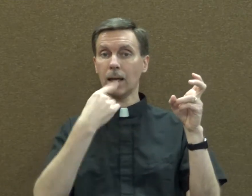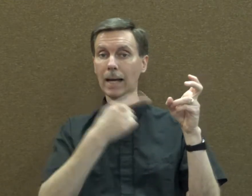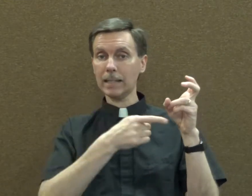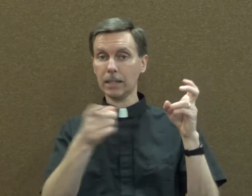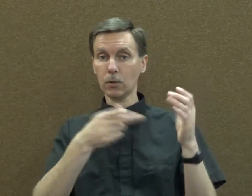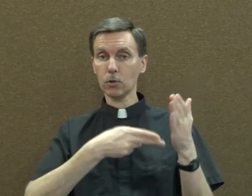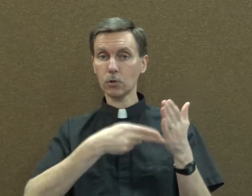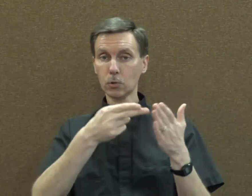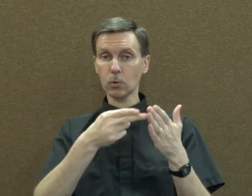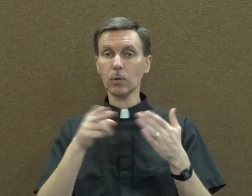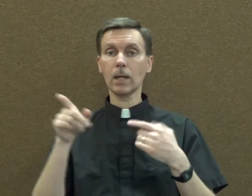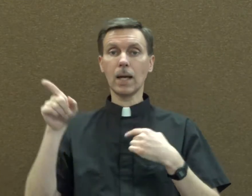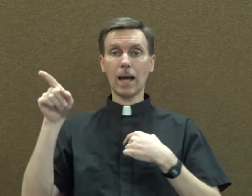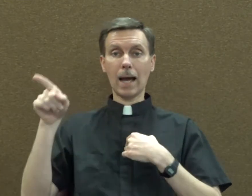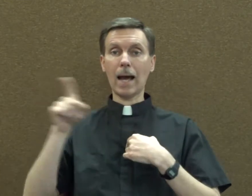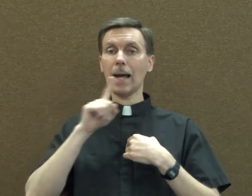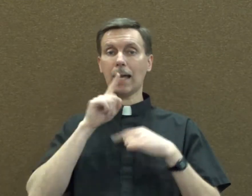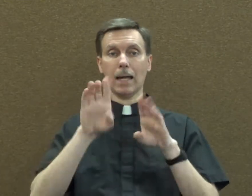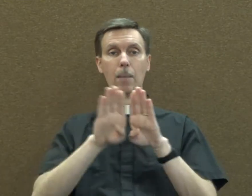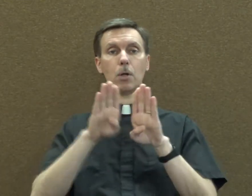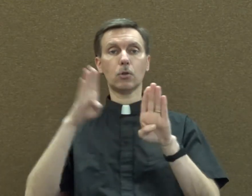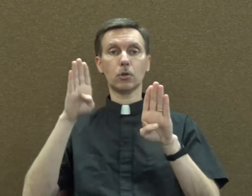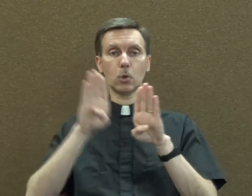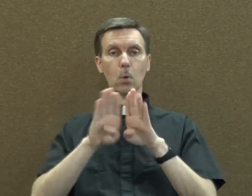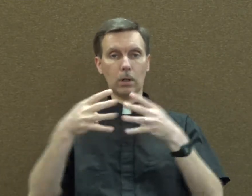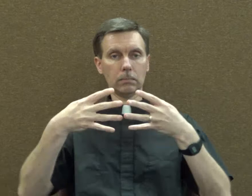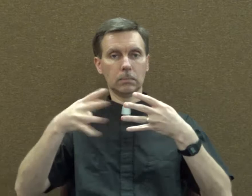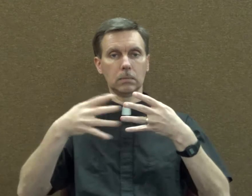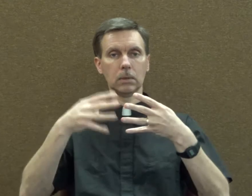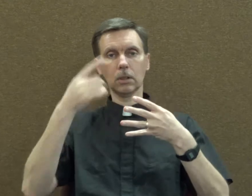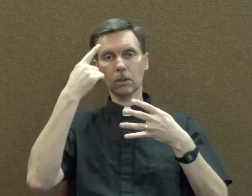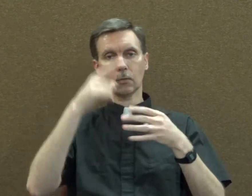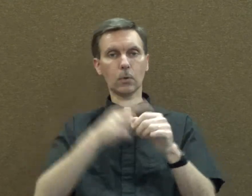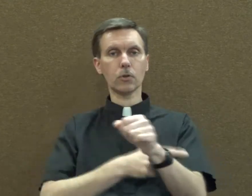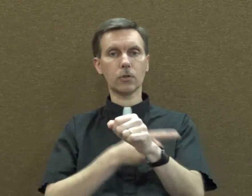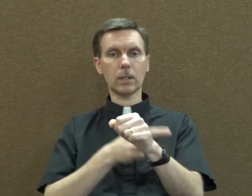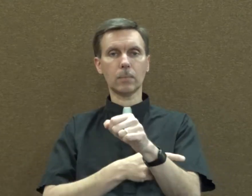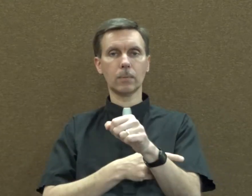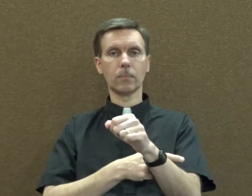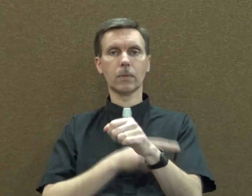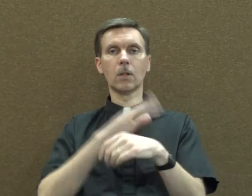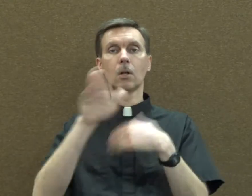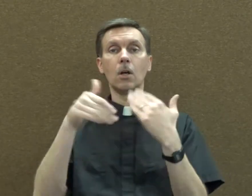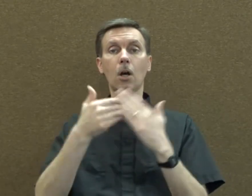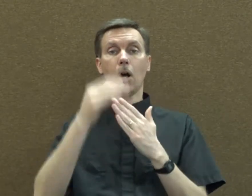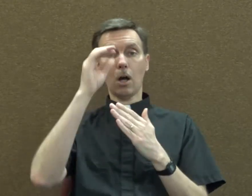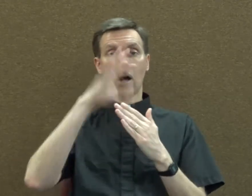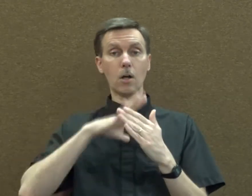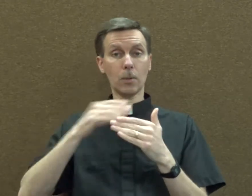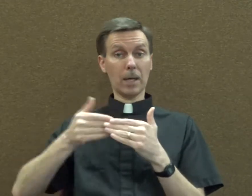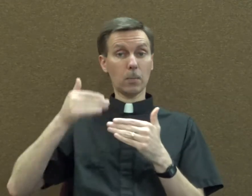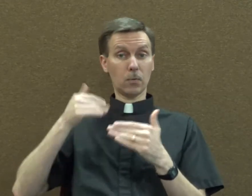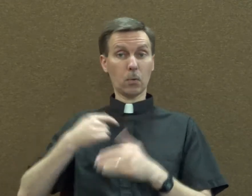I tell you the truth, I am the door for the sheep. All the men before